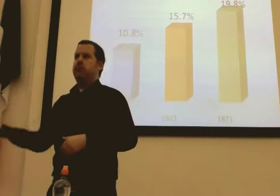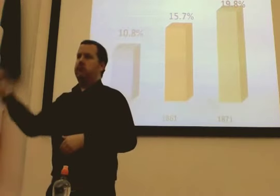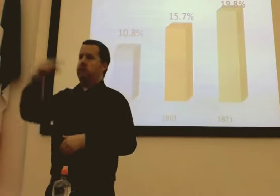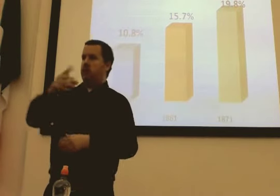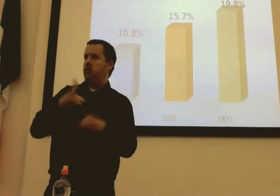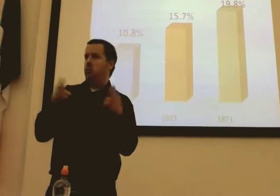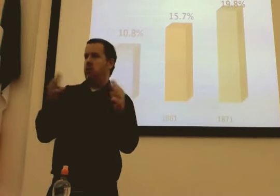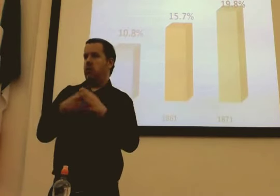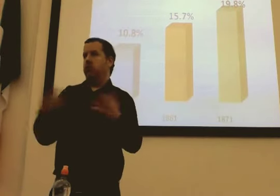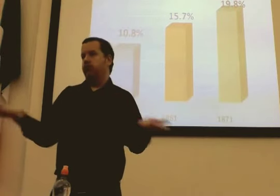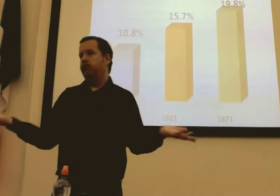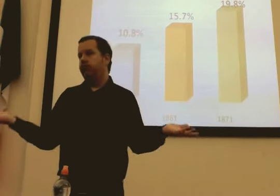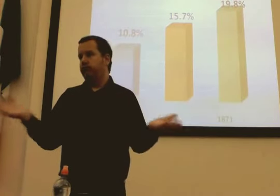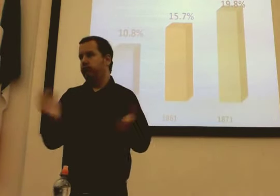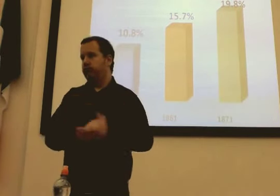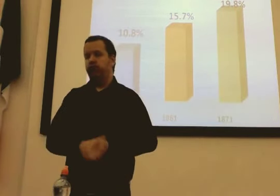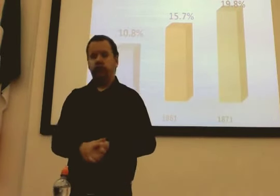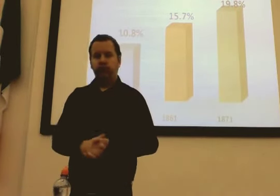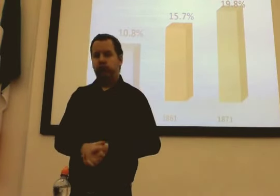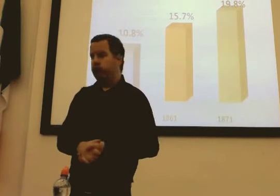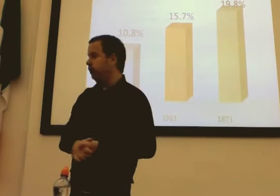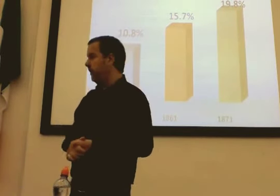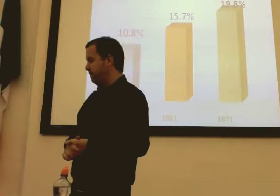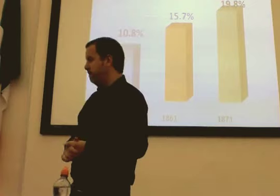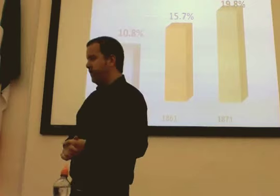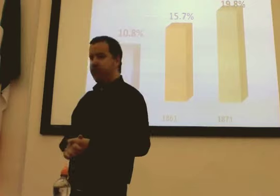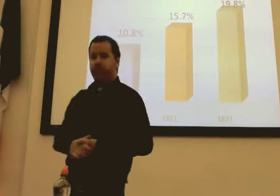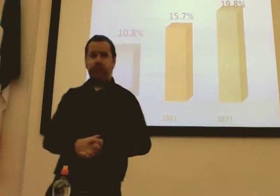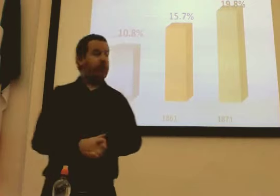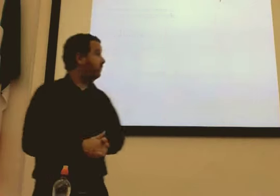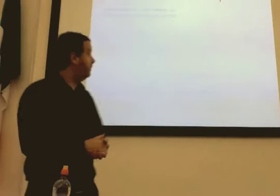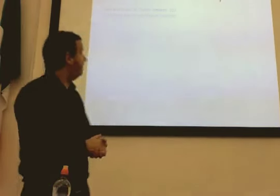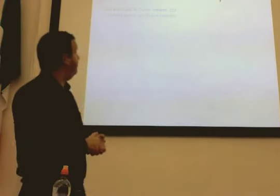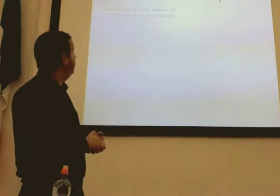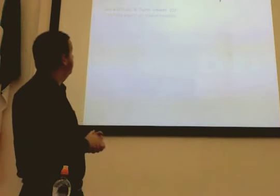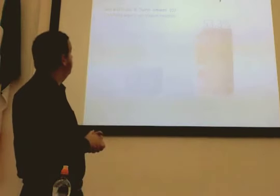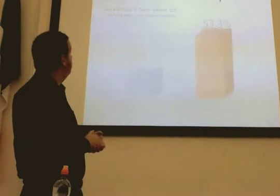maybe tailors, shoemakers, but they still ended up in the workhouse.